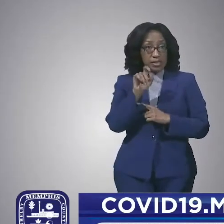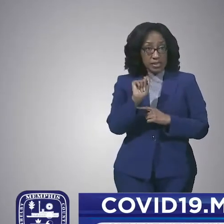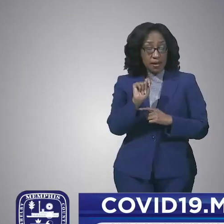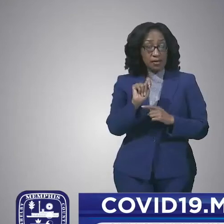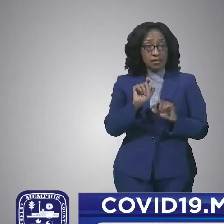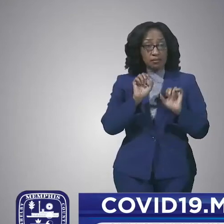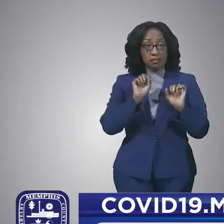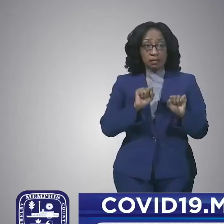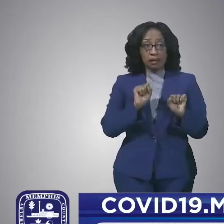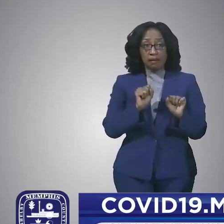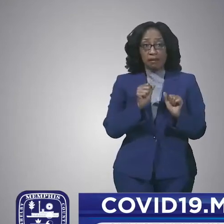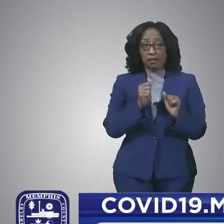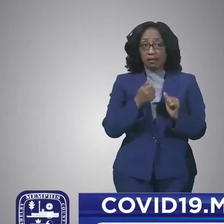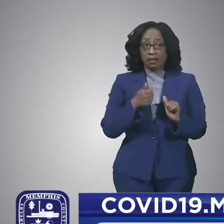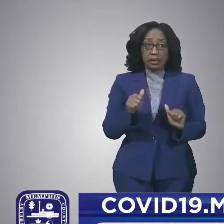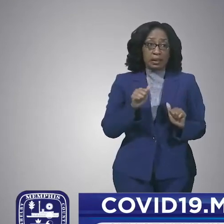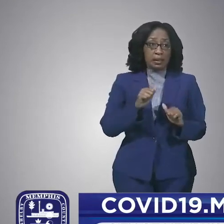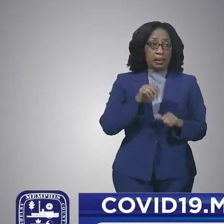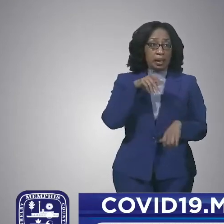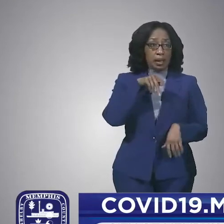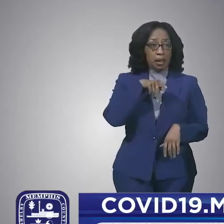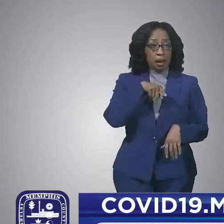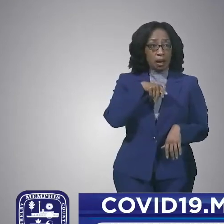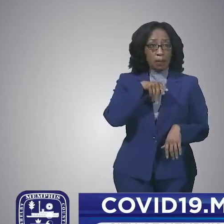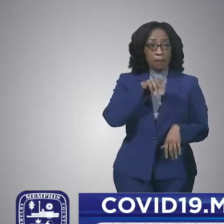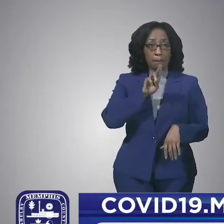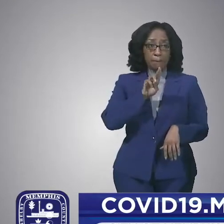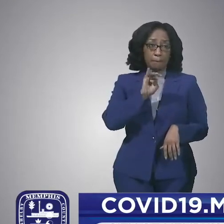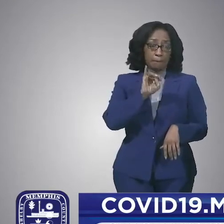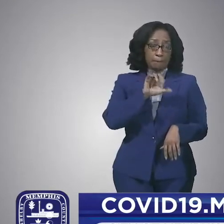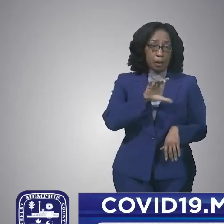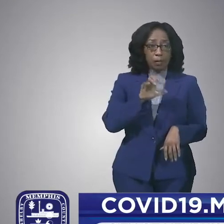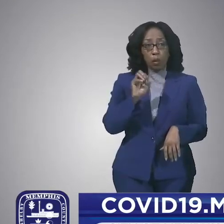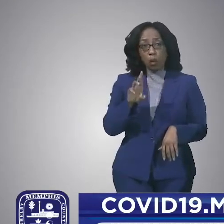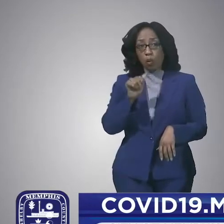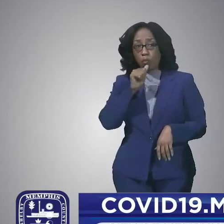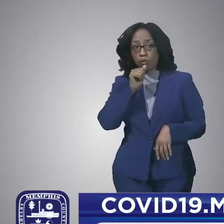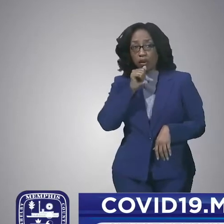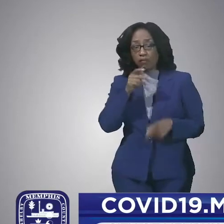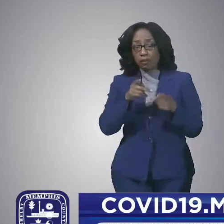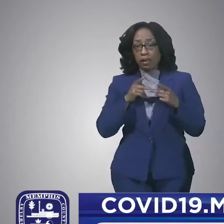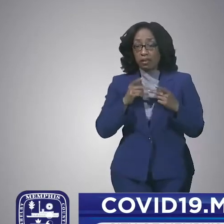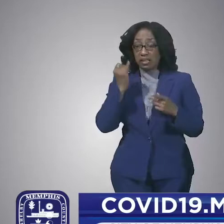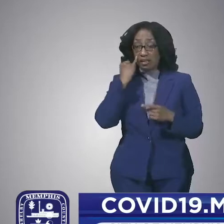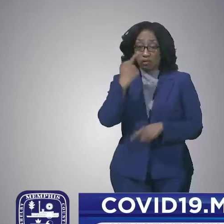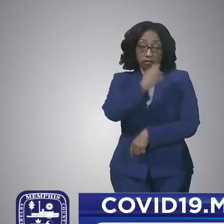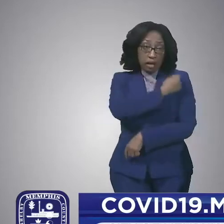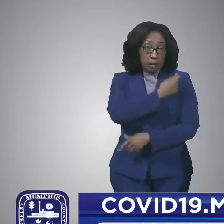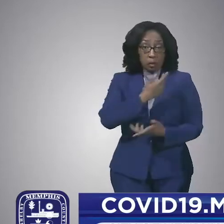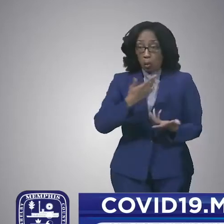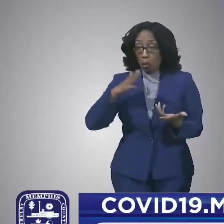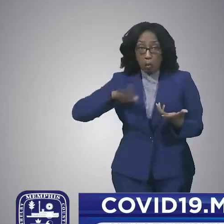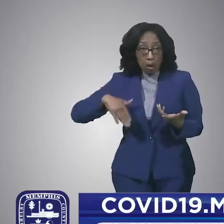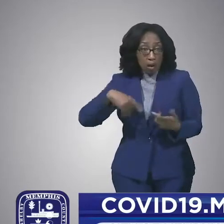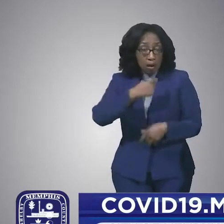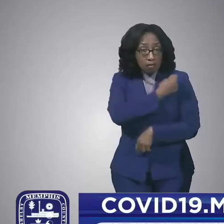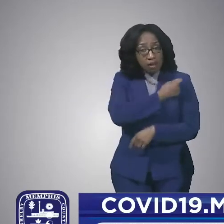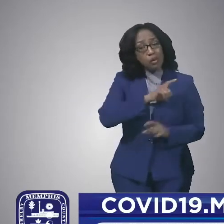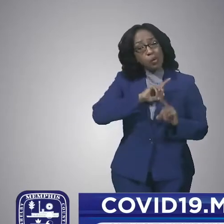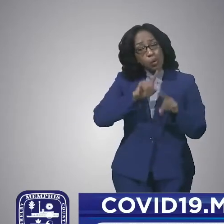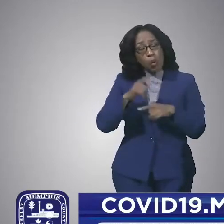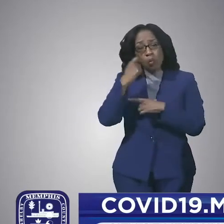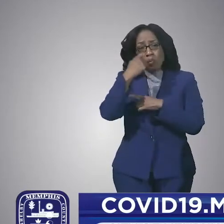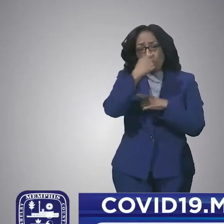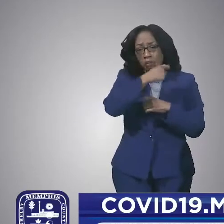sites. And just before you gather, everyone should know their status. Whether you're vaccinated or not, go get a test and know your